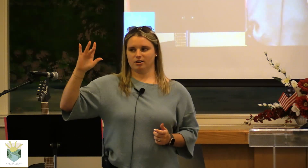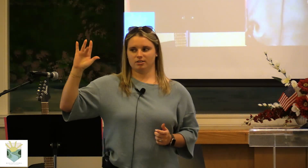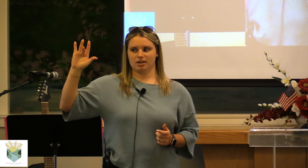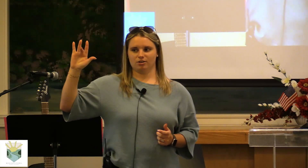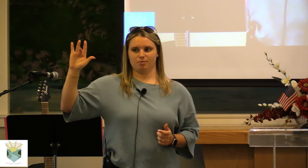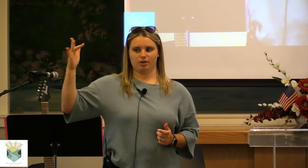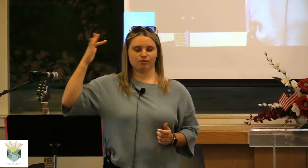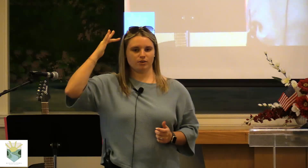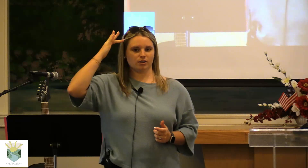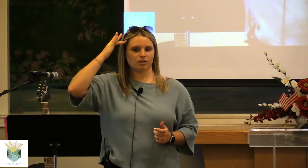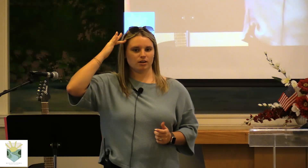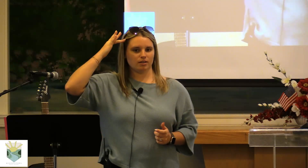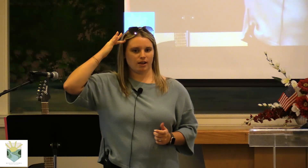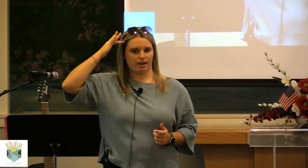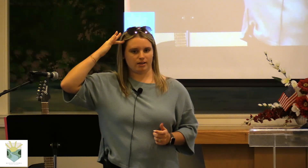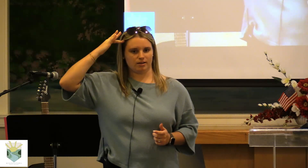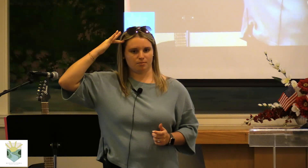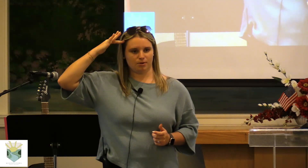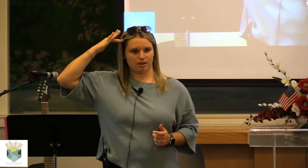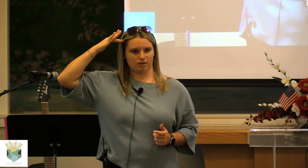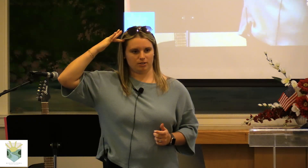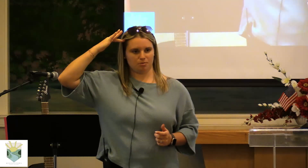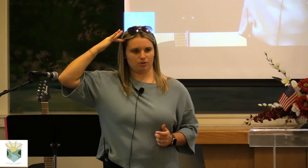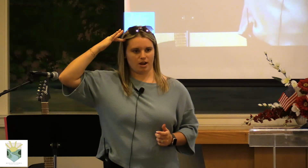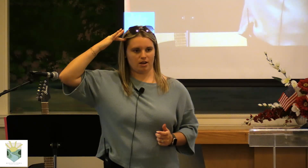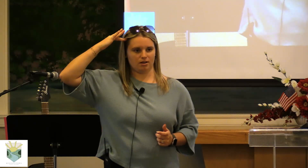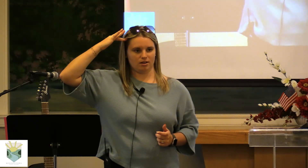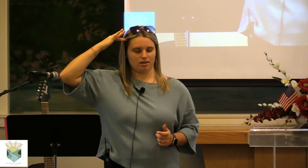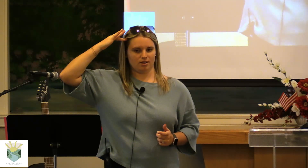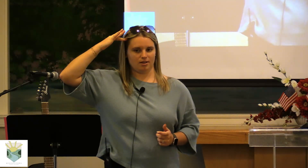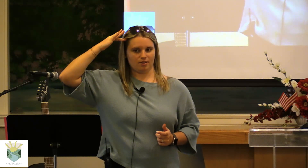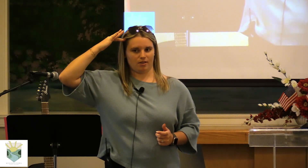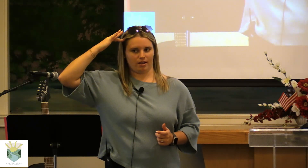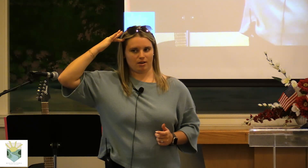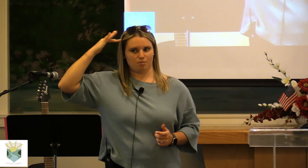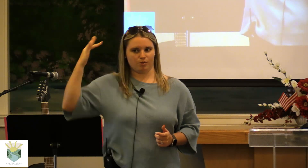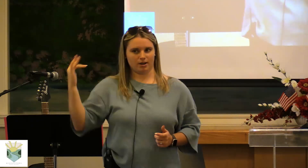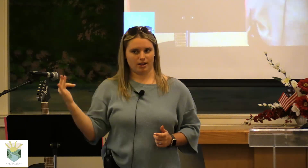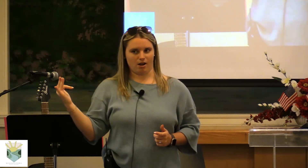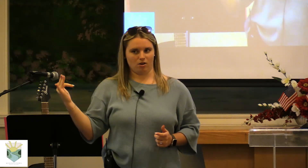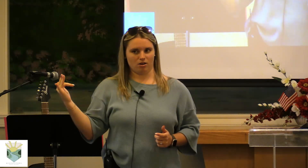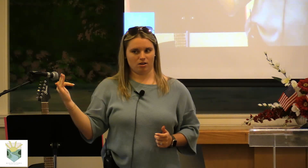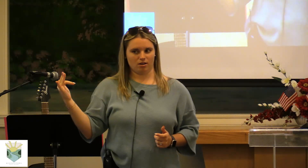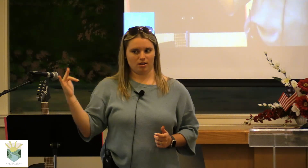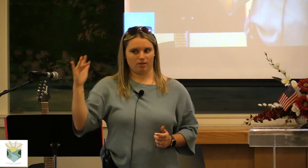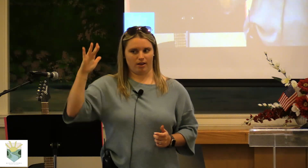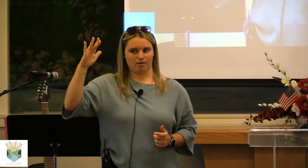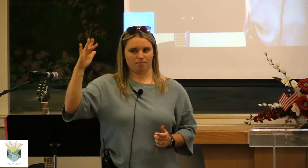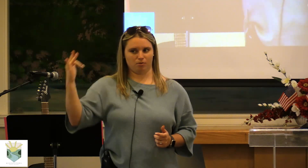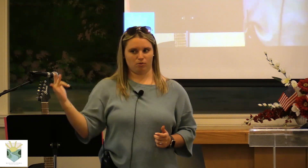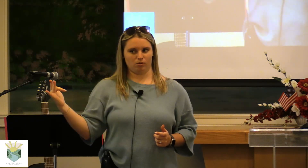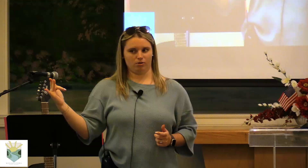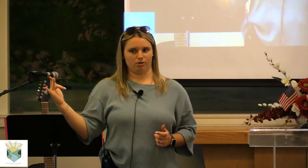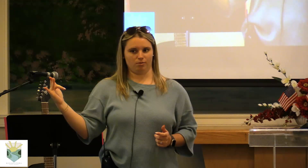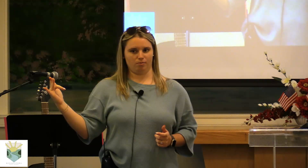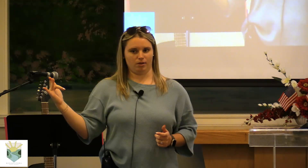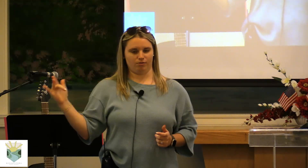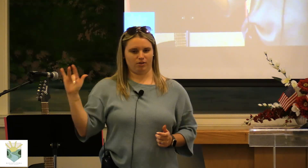take your middle finger and like put it on the tip of your head and then like bring it out and like pull your middle finger out. Does